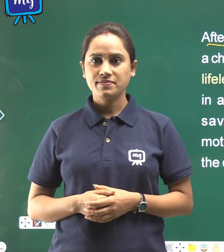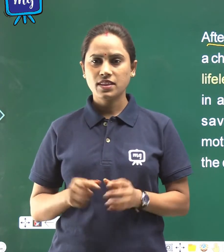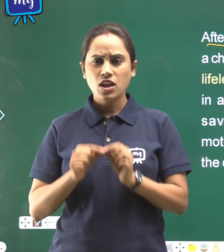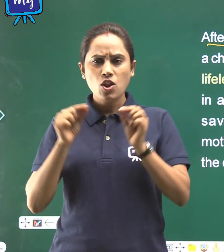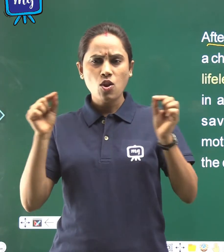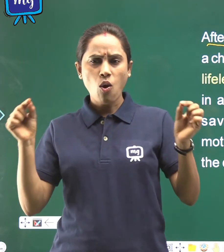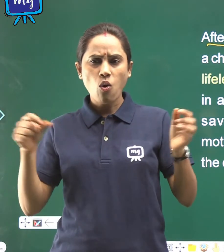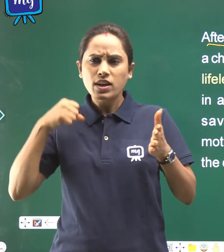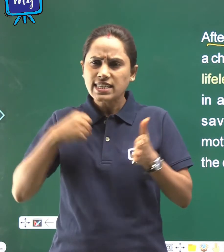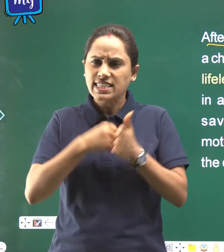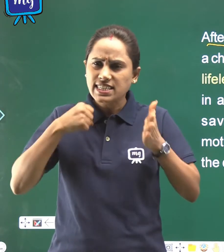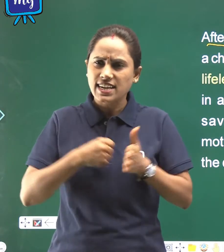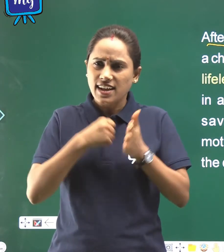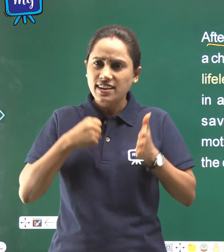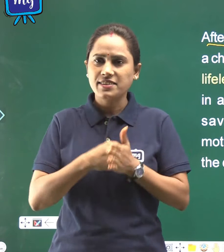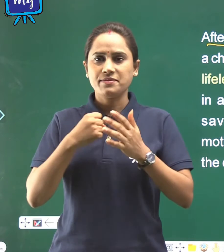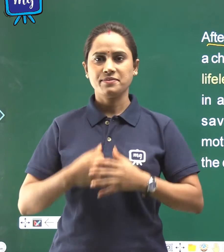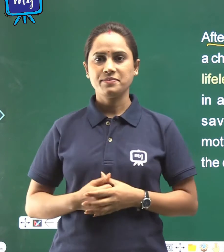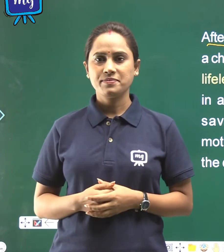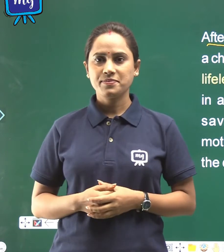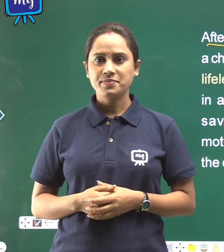long struggle,